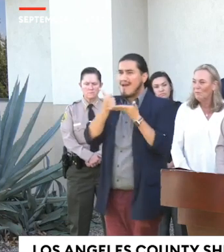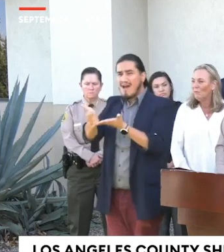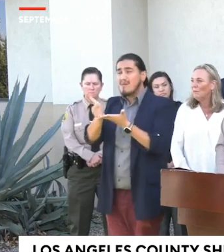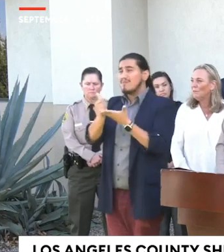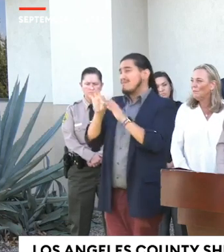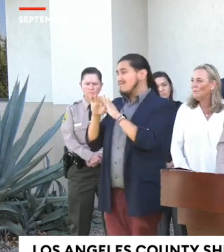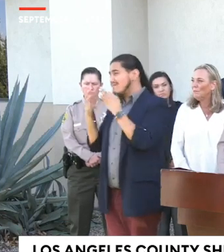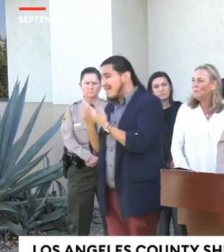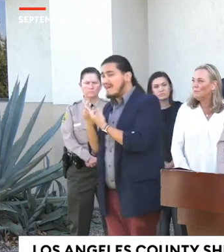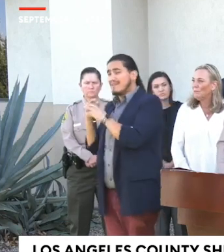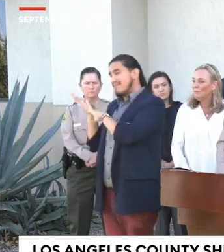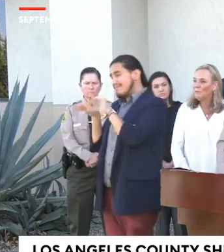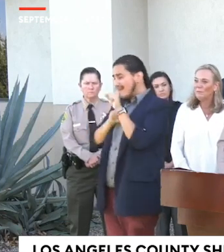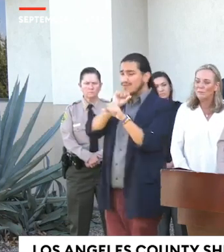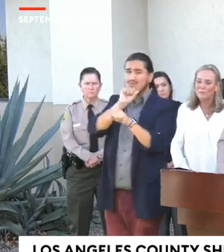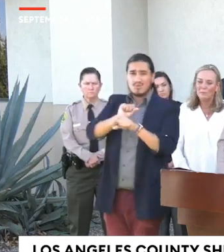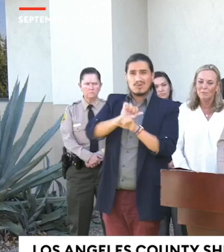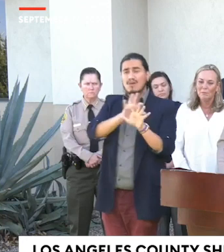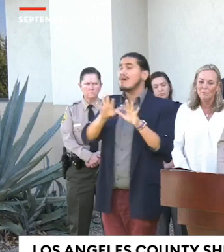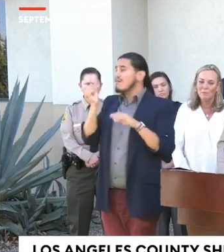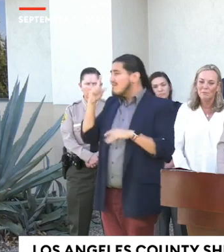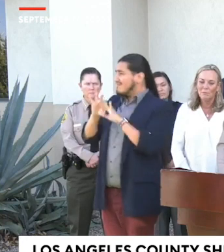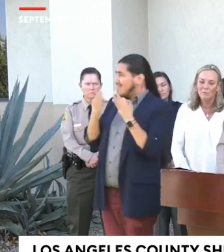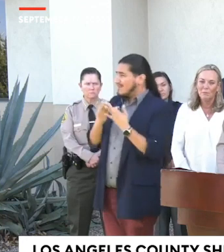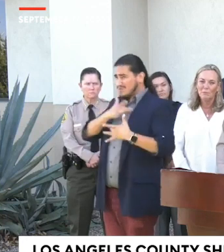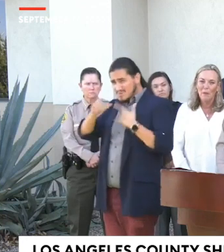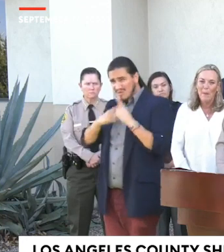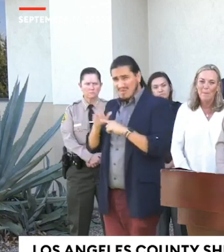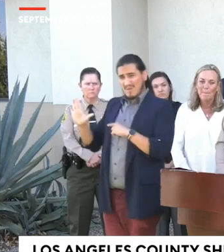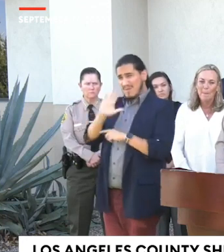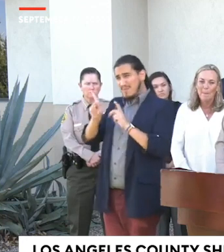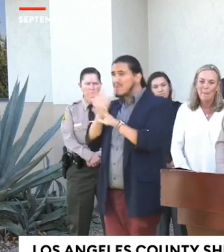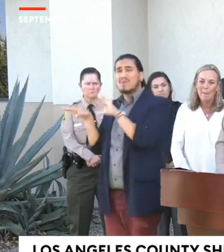his family. Families worry about our deputies when they go to work.